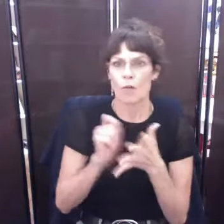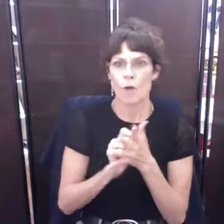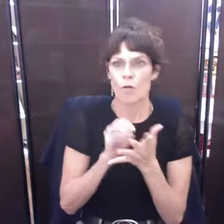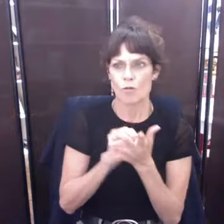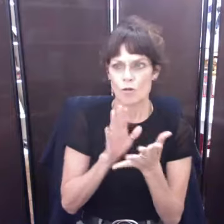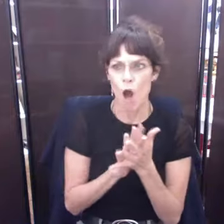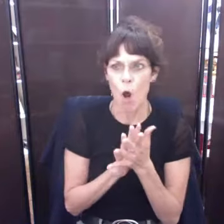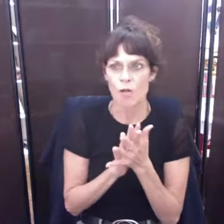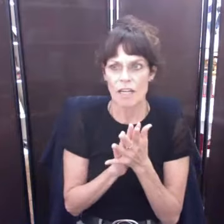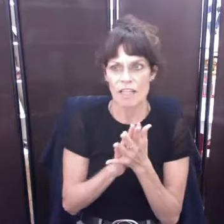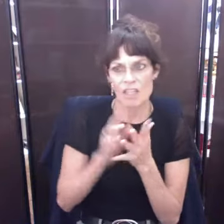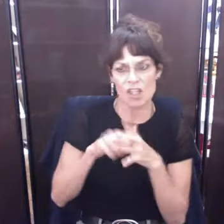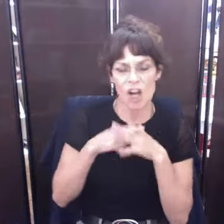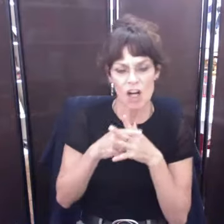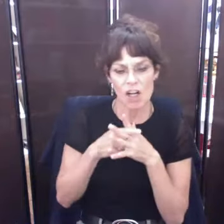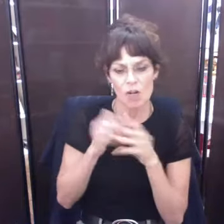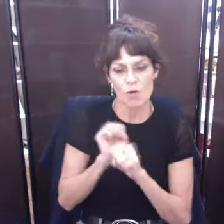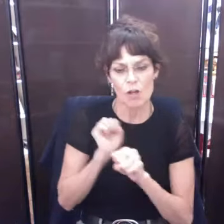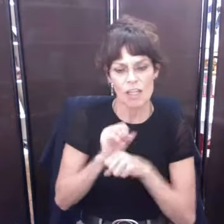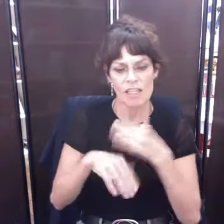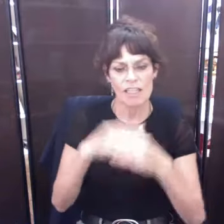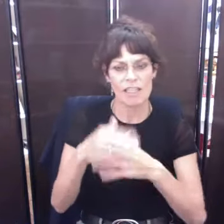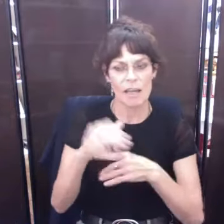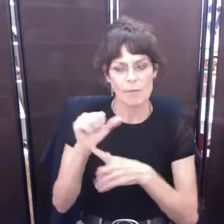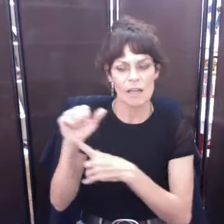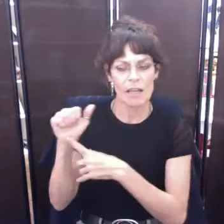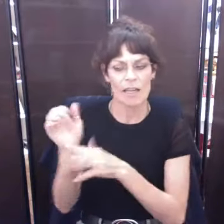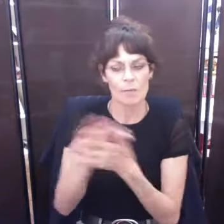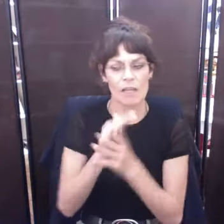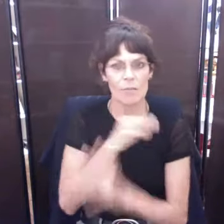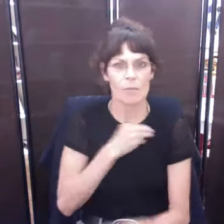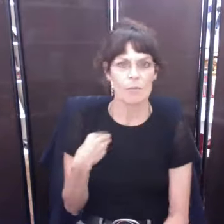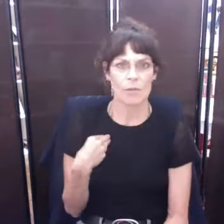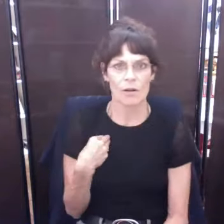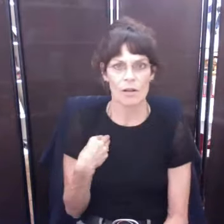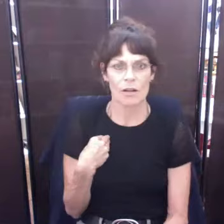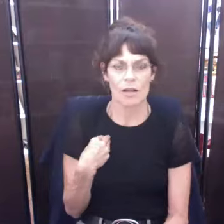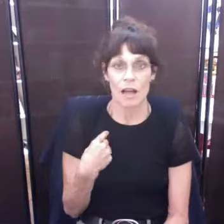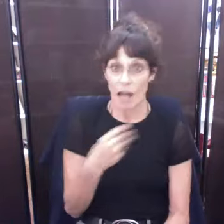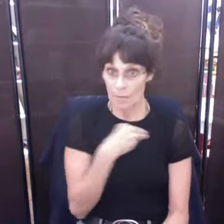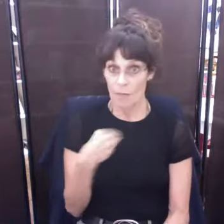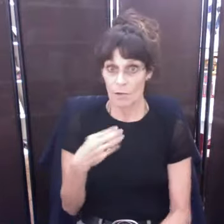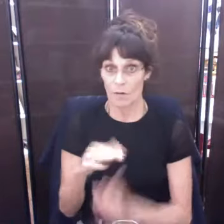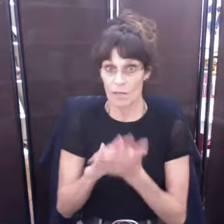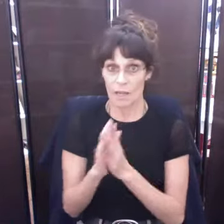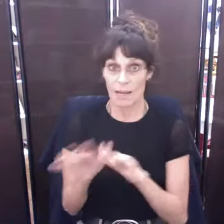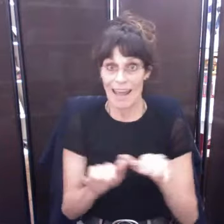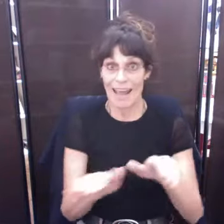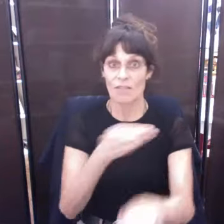going through this thing called Alcoholics Anonymous, and I became a member. And not only was I a member, I became an active member. And at my home group, I had to have a job.